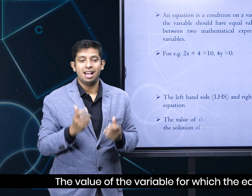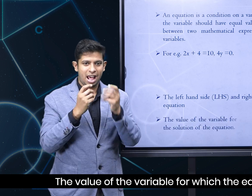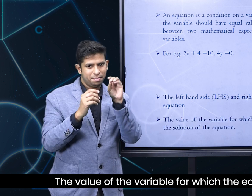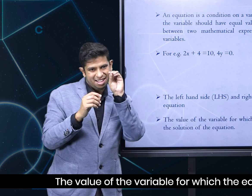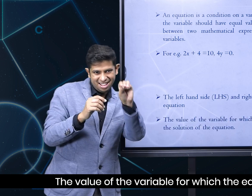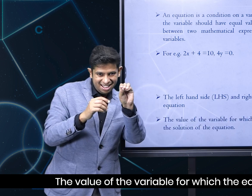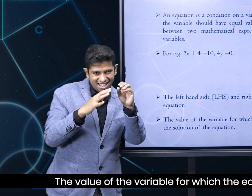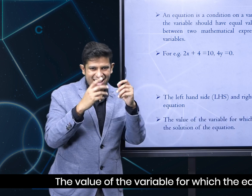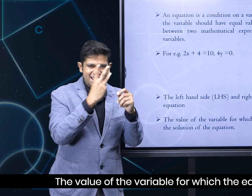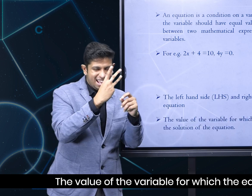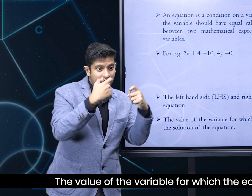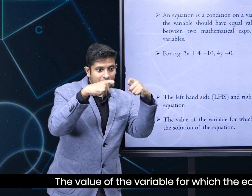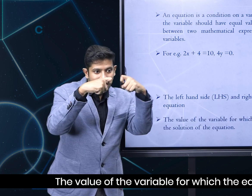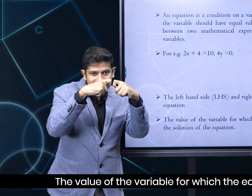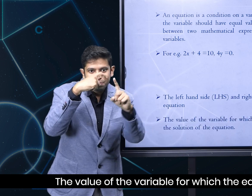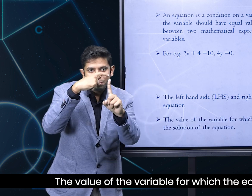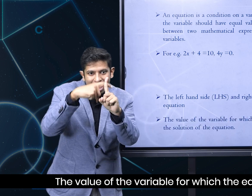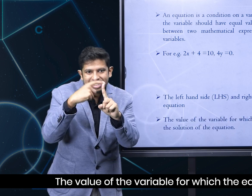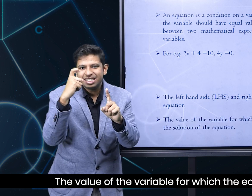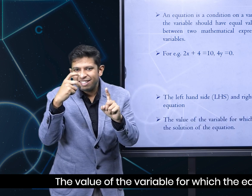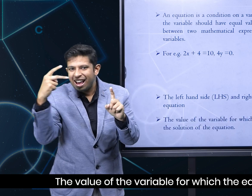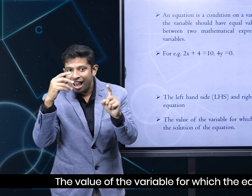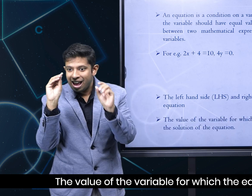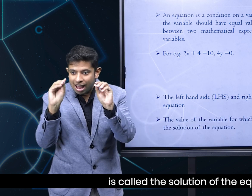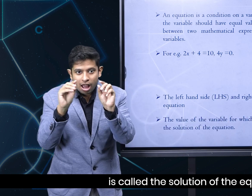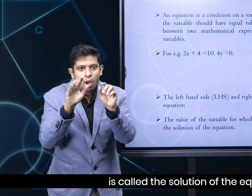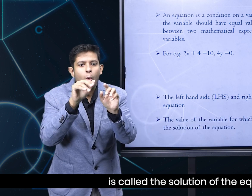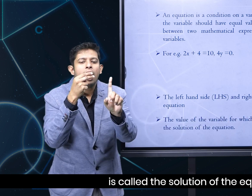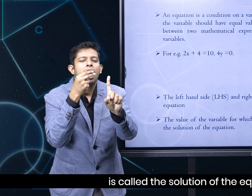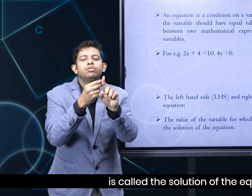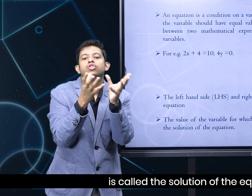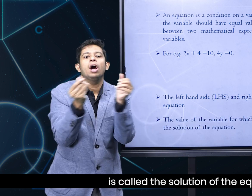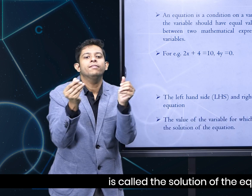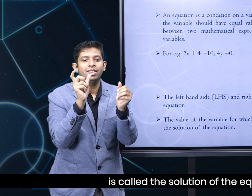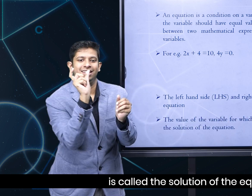The value of the variable for which the equation is satisfied is called the solution of the equation.